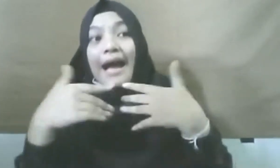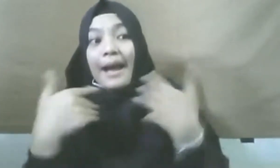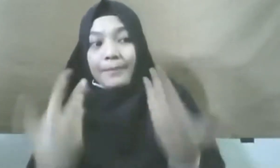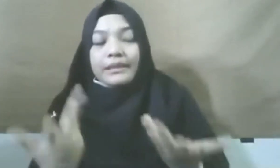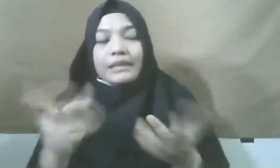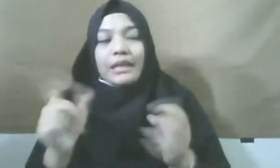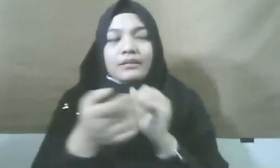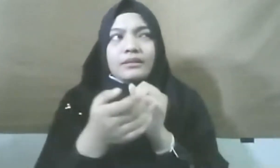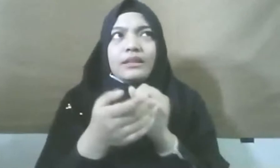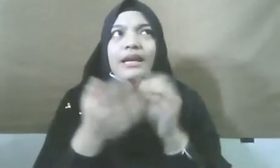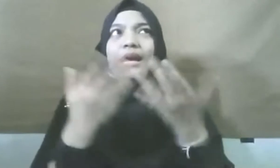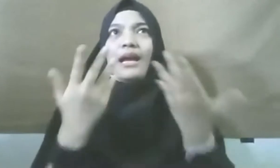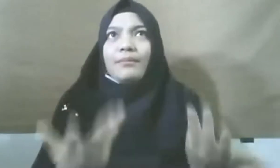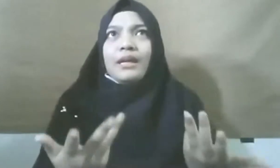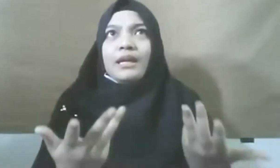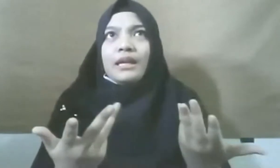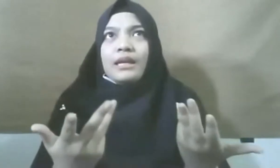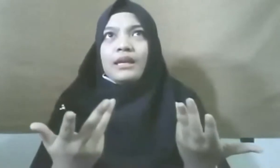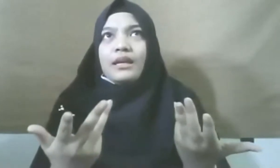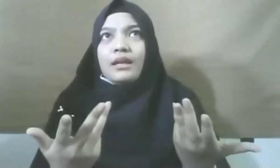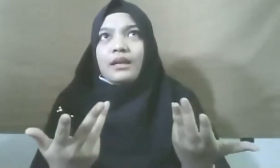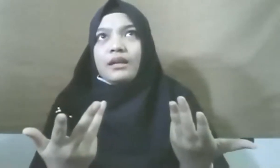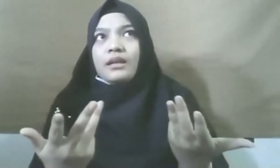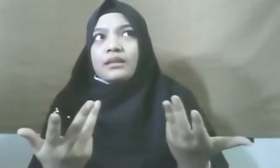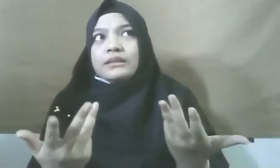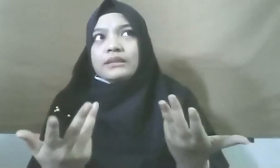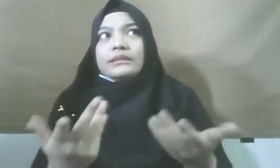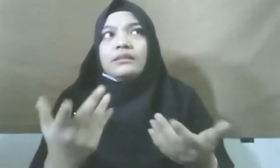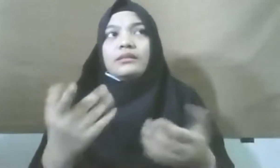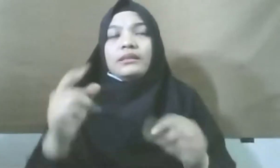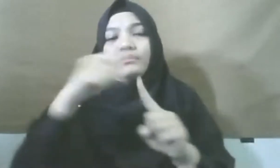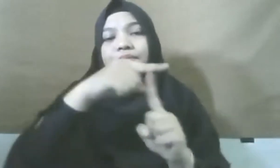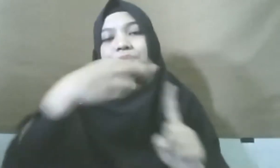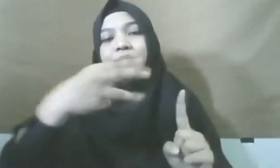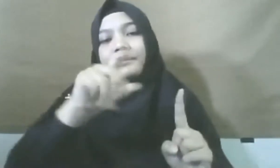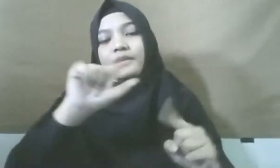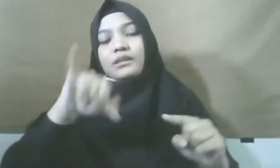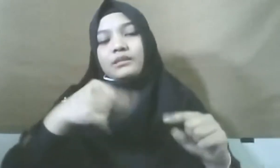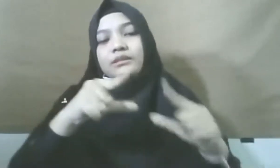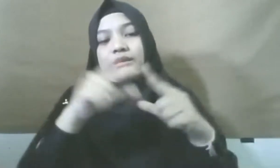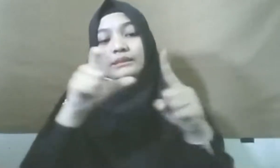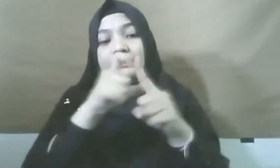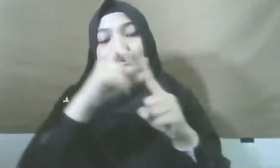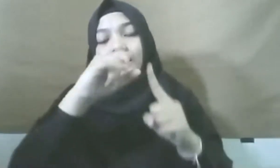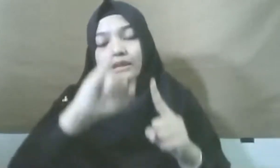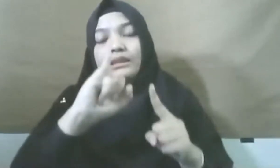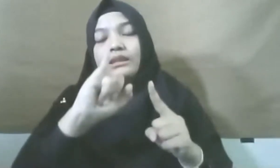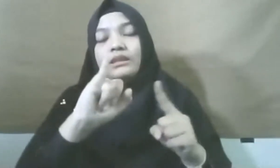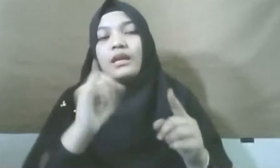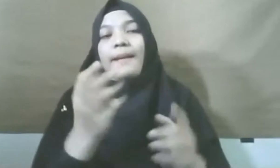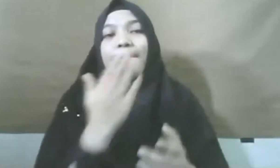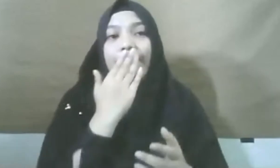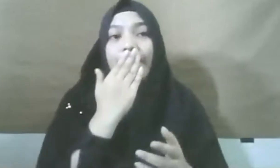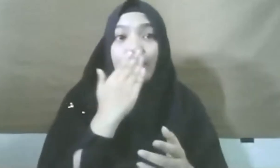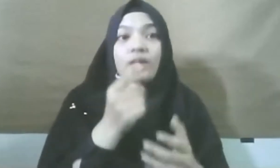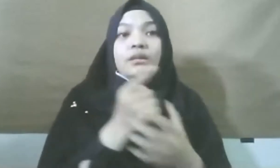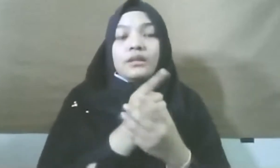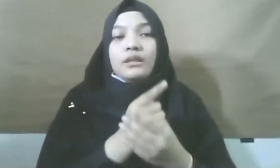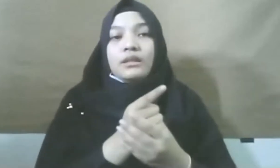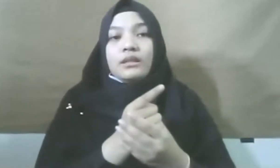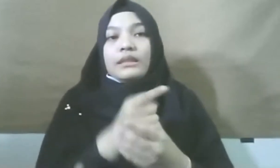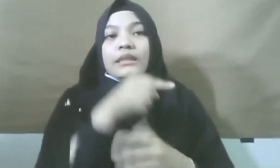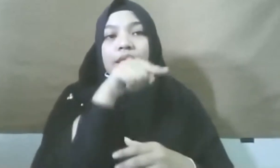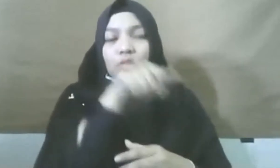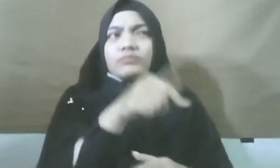gets directed to West Papua will also mean that it's drawn away from other